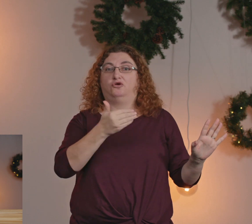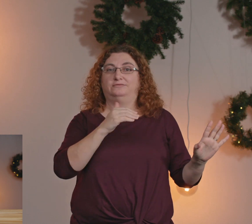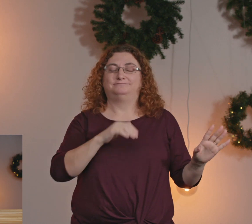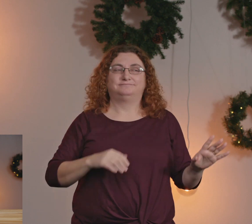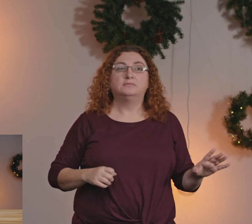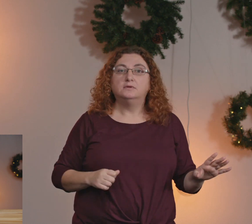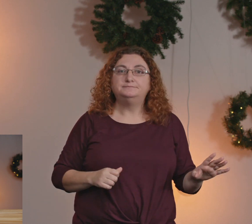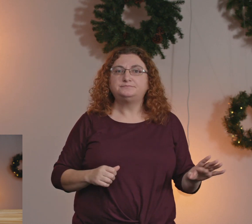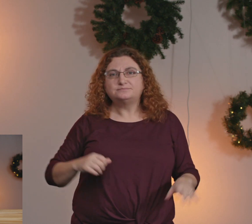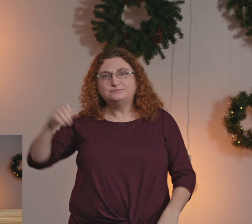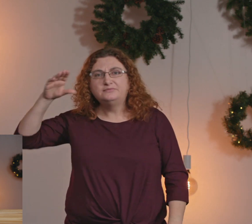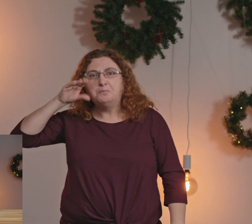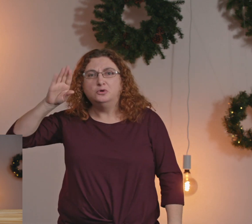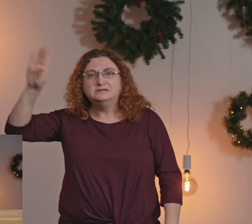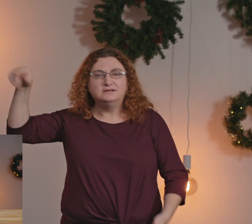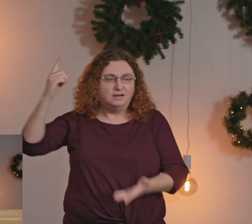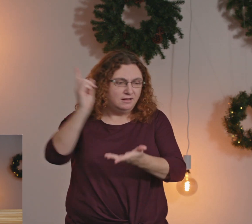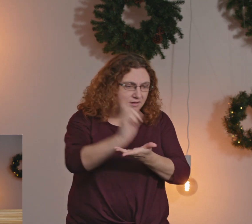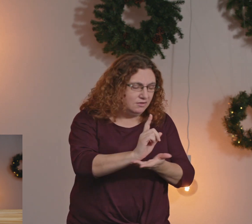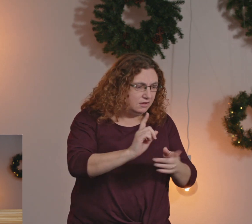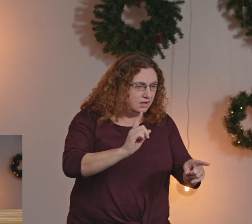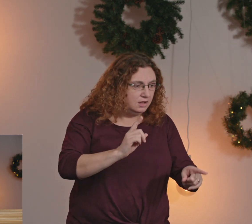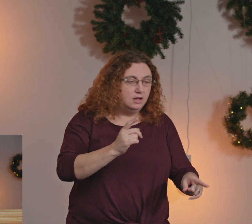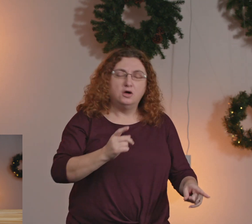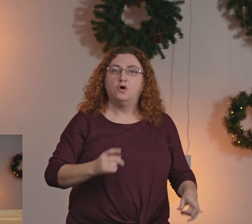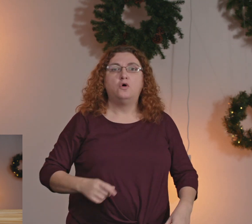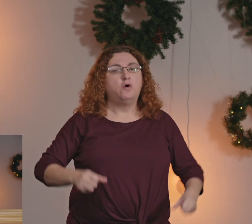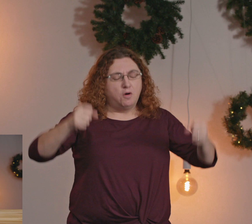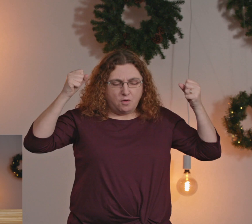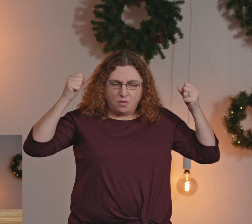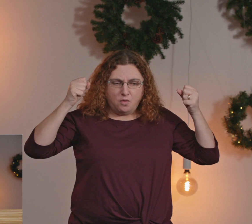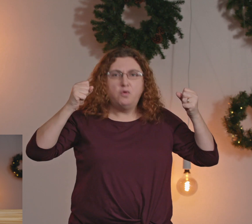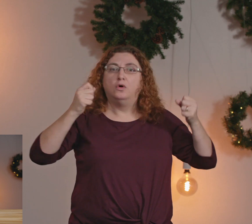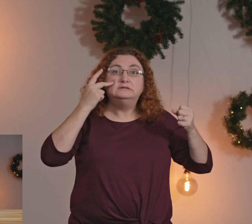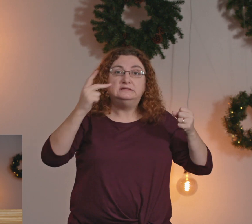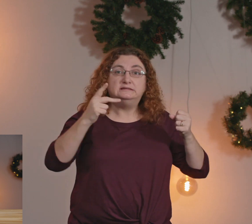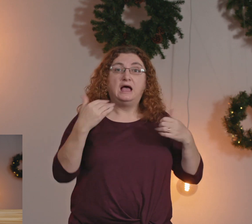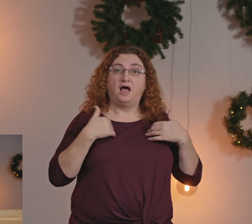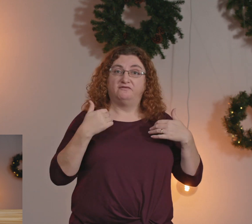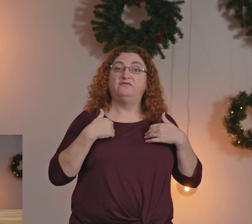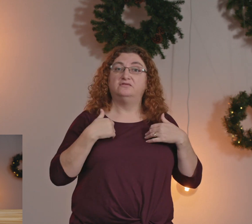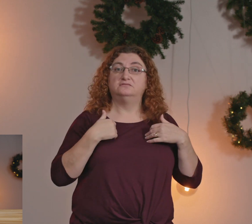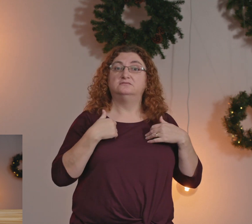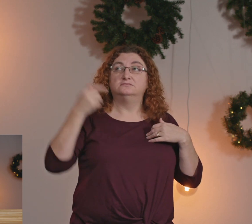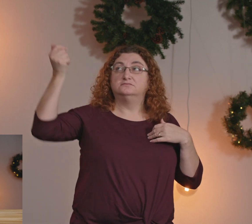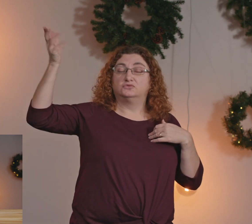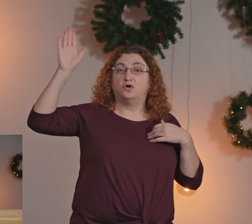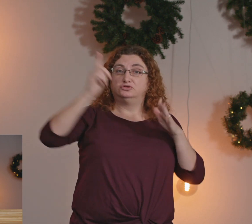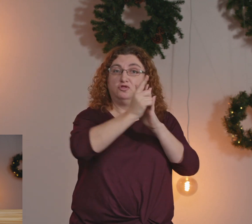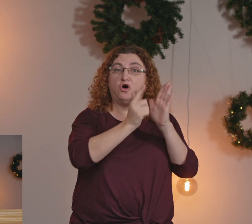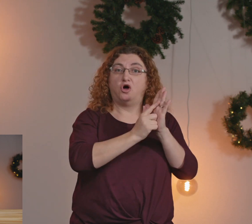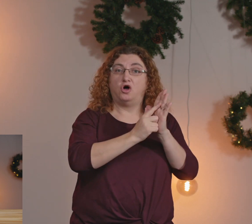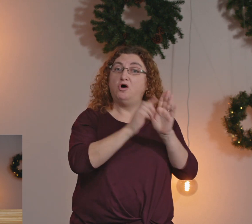And Moses finally comes down. He's got the Ten Commandments. He sees what's going on, and he bashes the Ten Commandments along the rocks. And the Lord says, just get